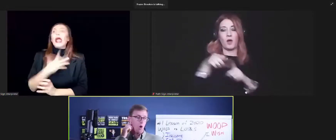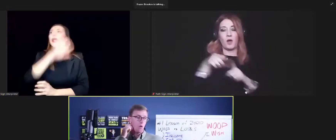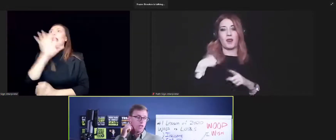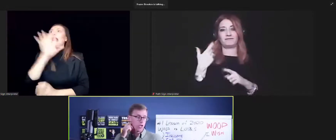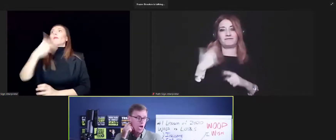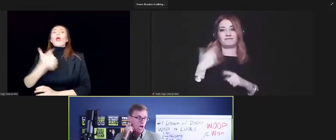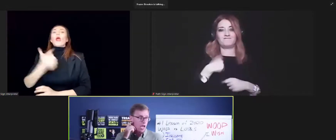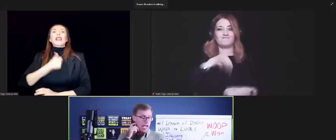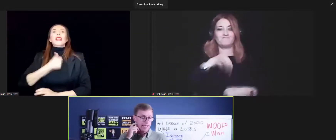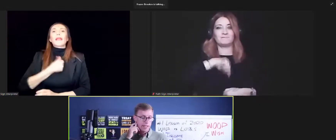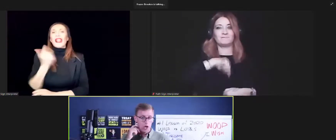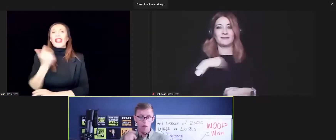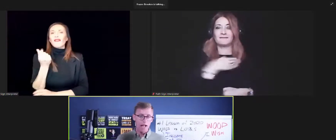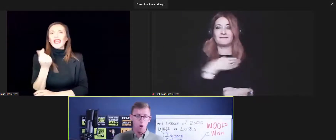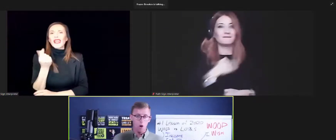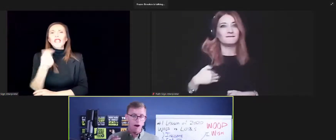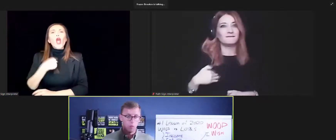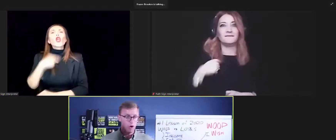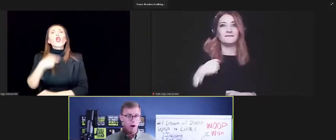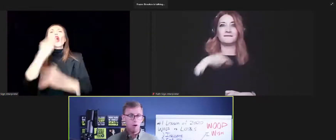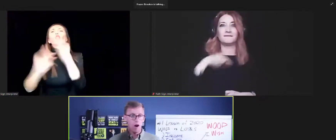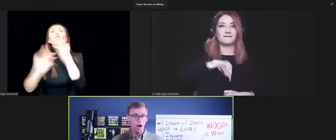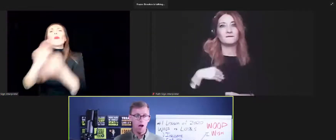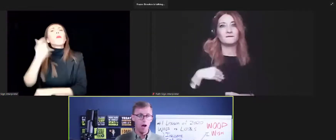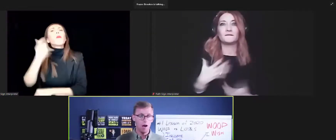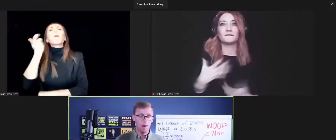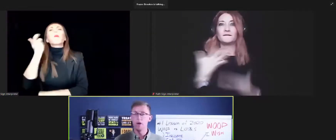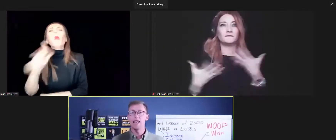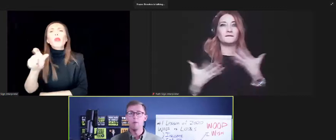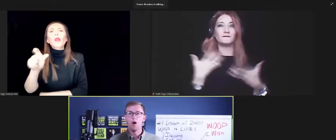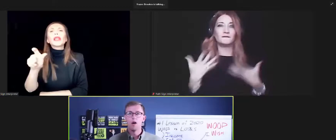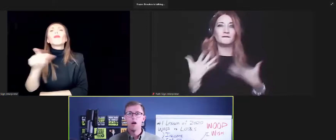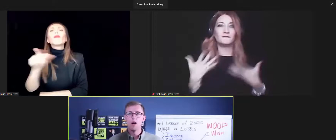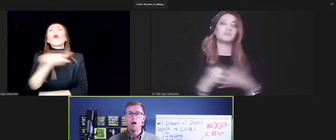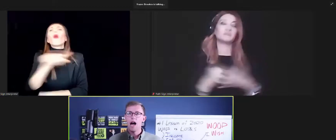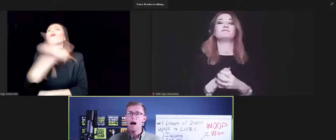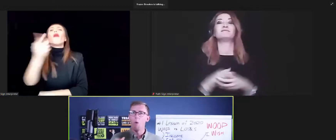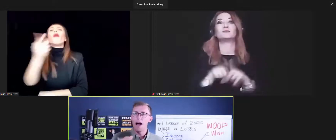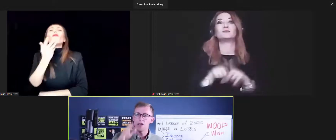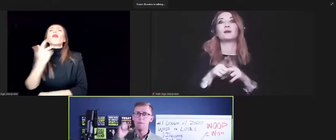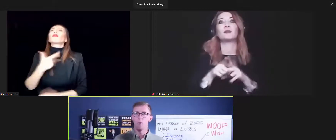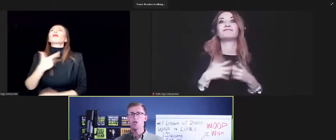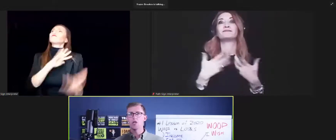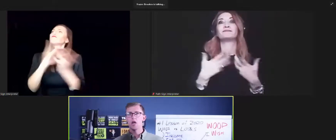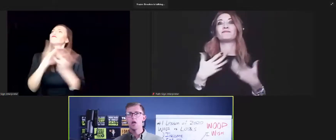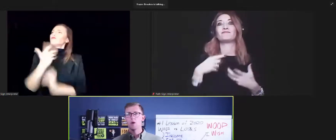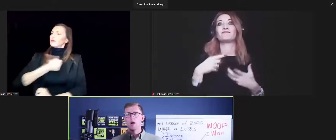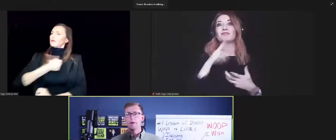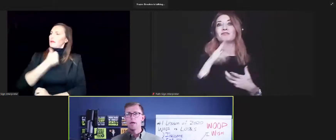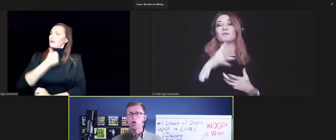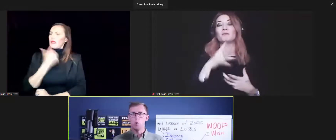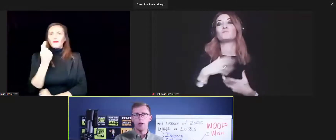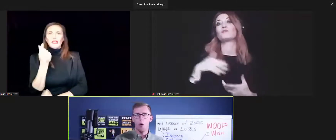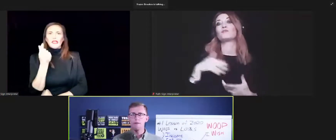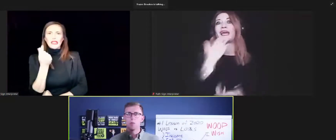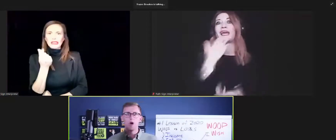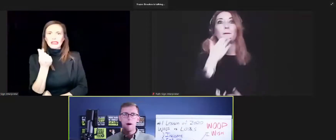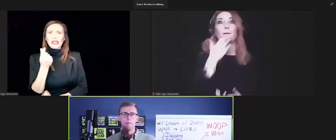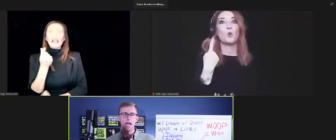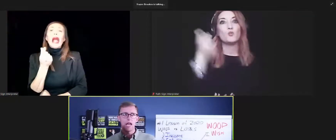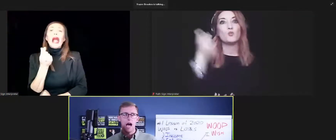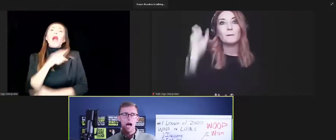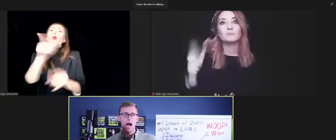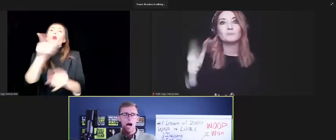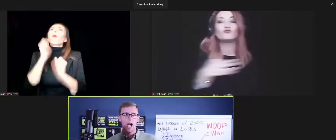it's so that I don't have to worry about money anymore. And why is that important to you? Because when I don't have to worry about